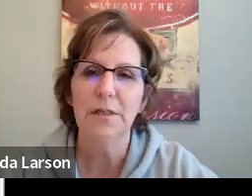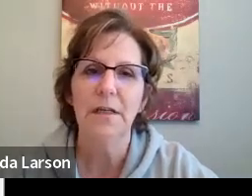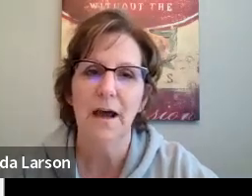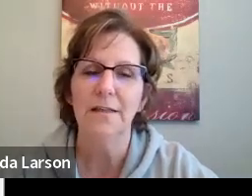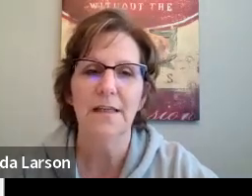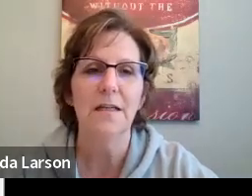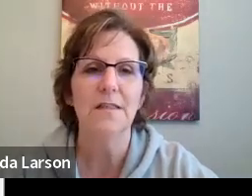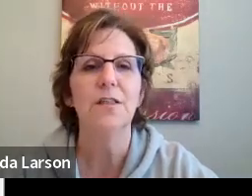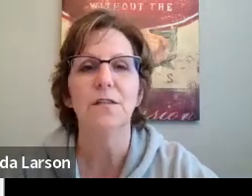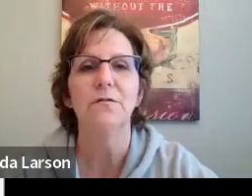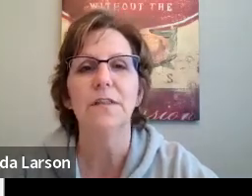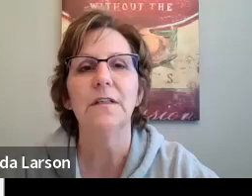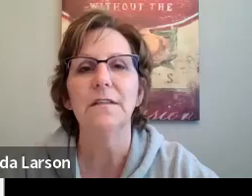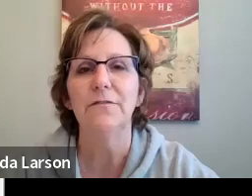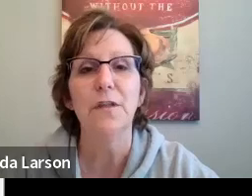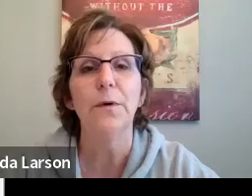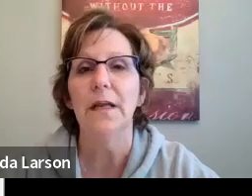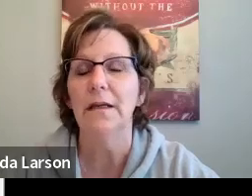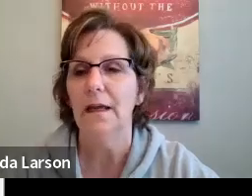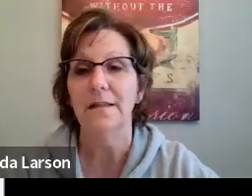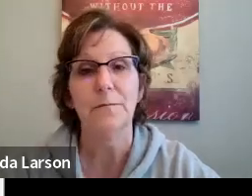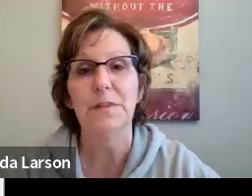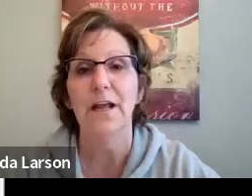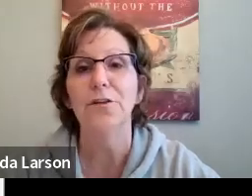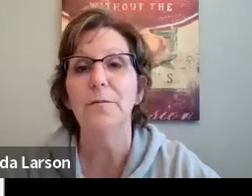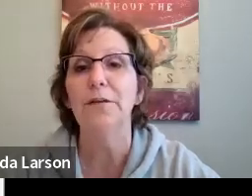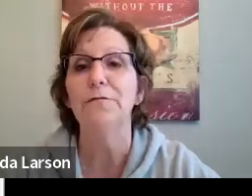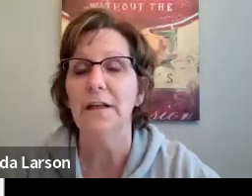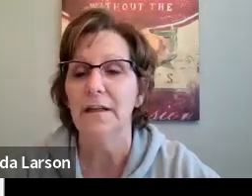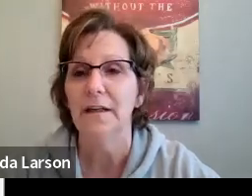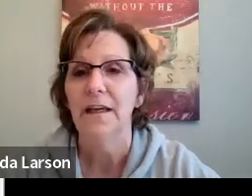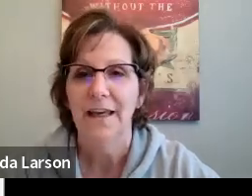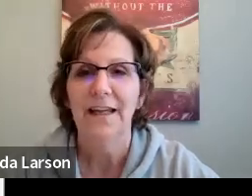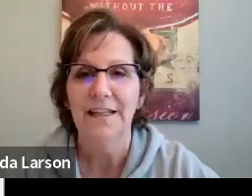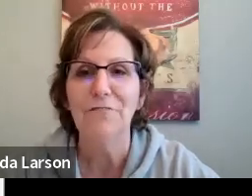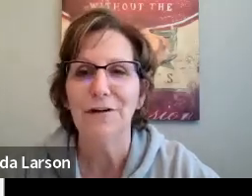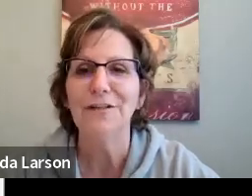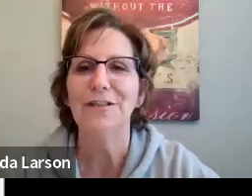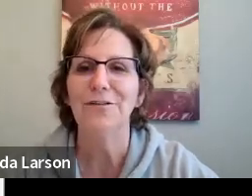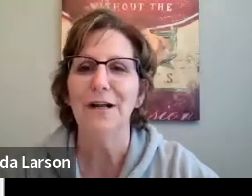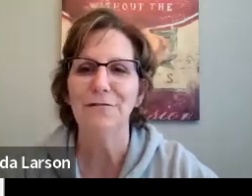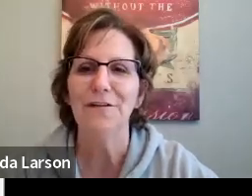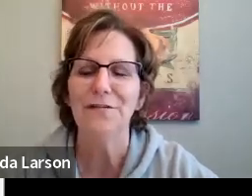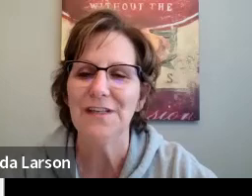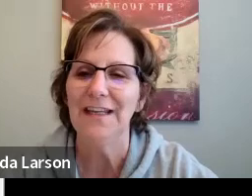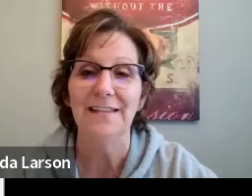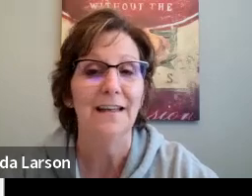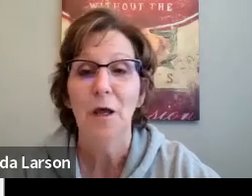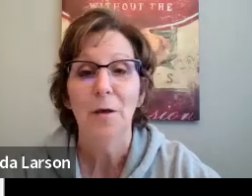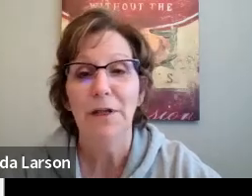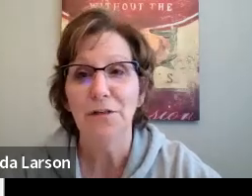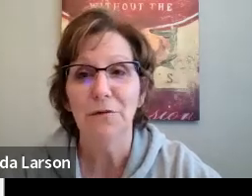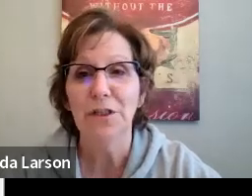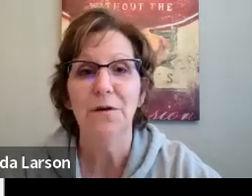such limited access to services, even though we dedicate a substantial amount of funding in an effort to try to fill those needs,